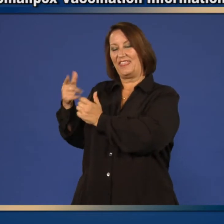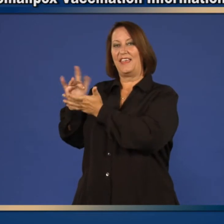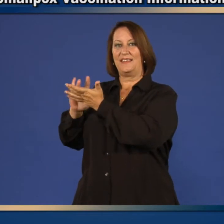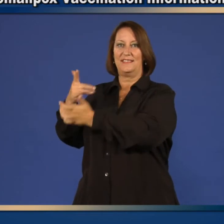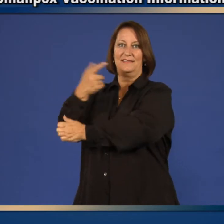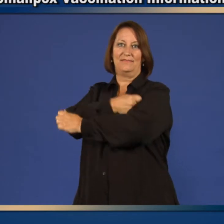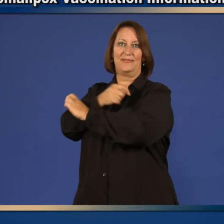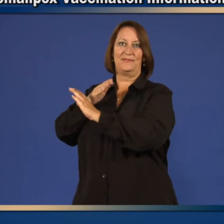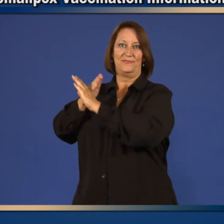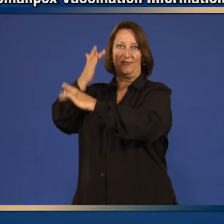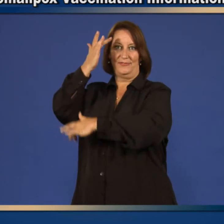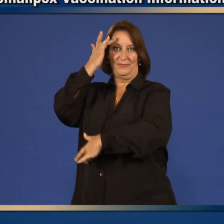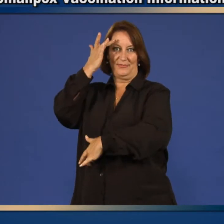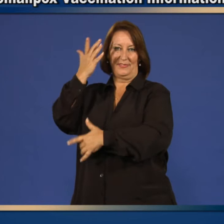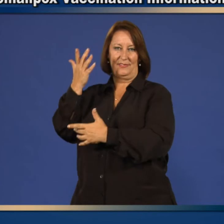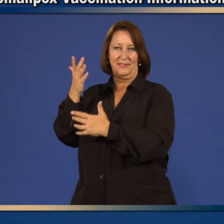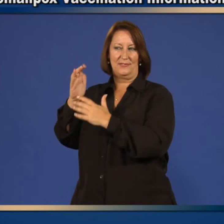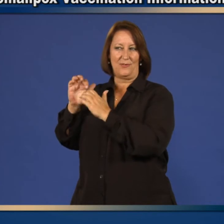vaccine?